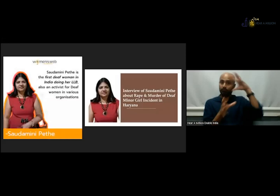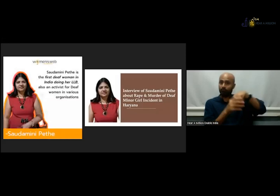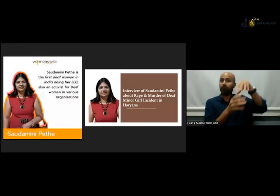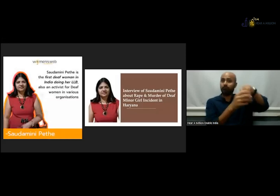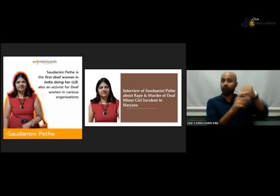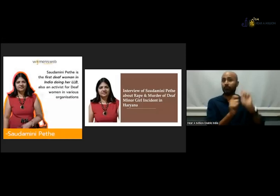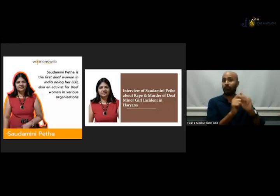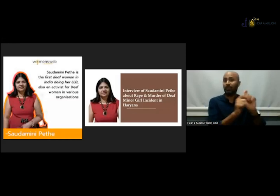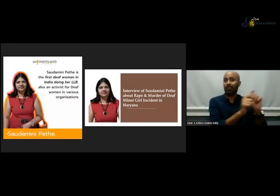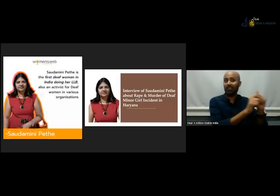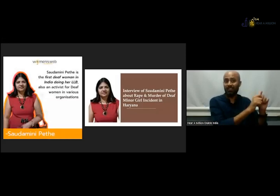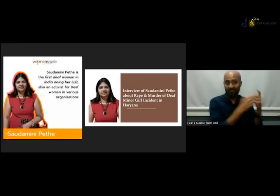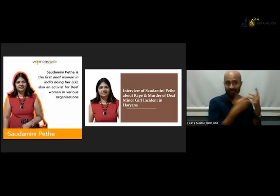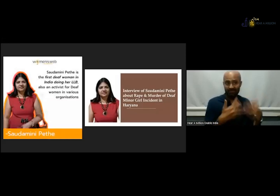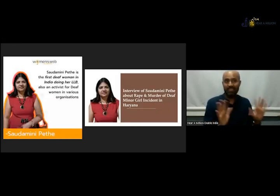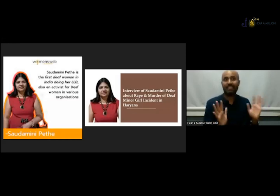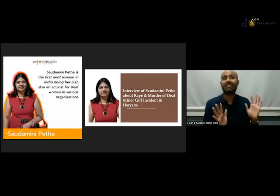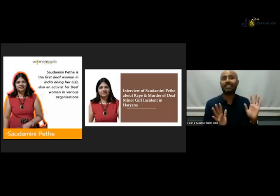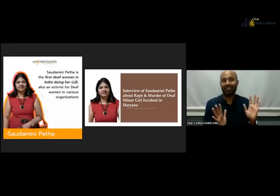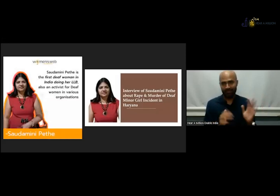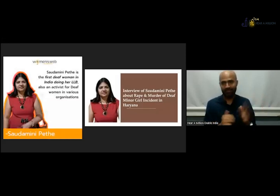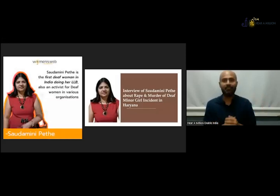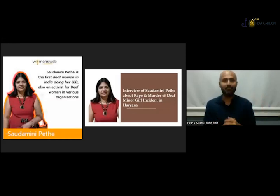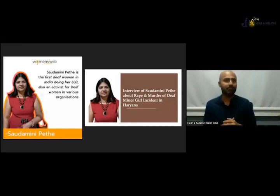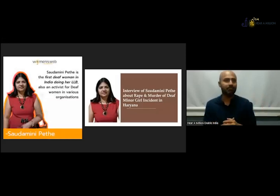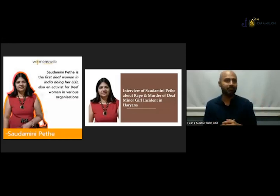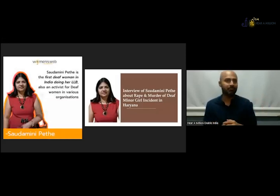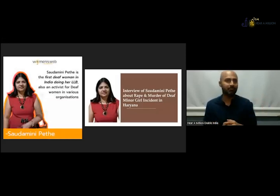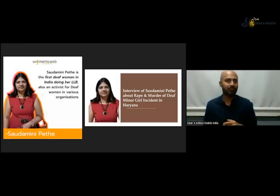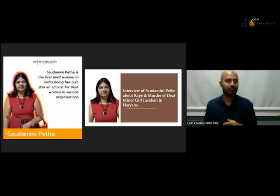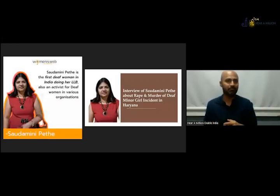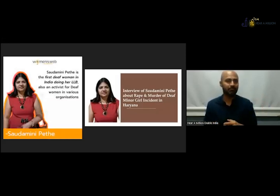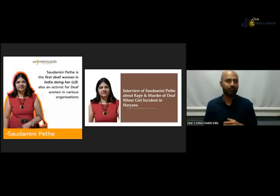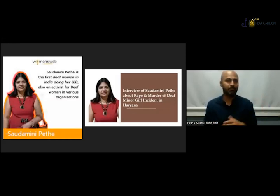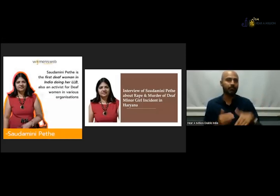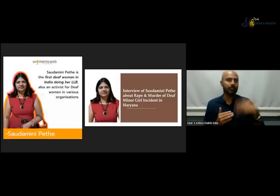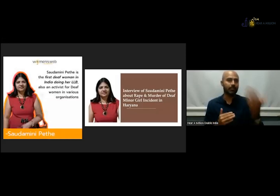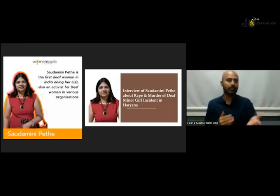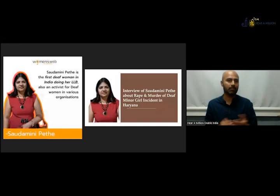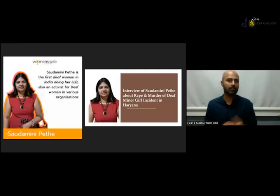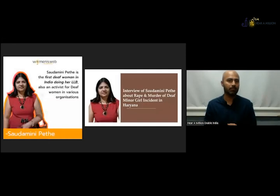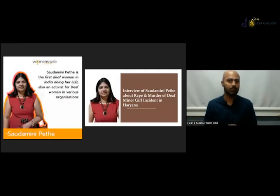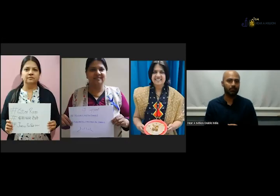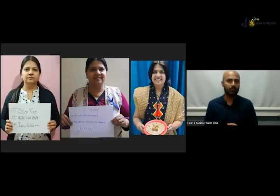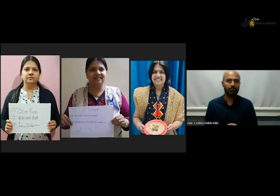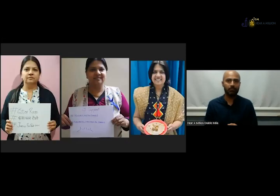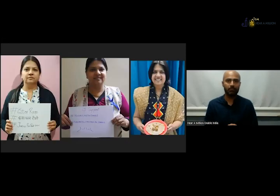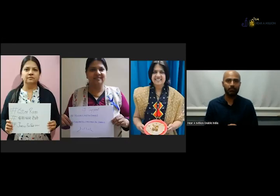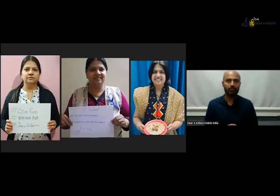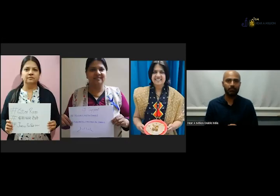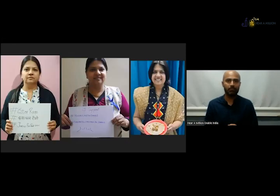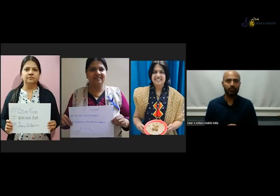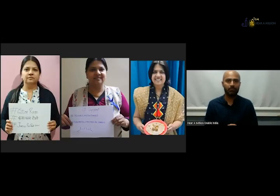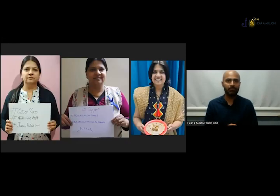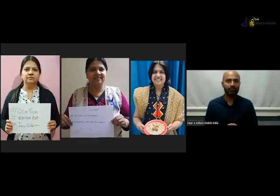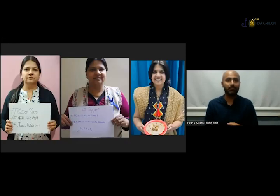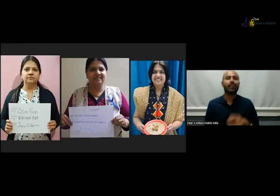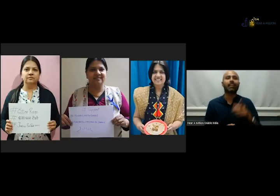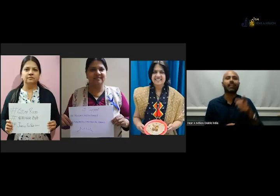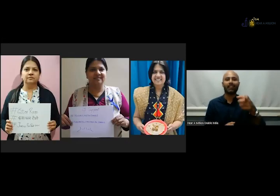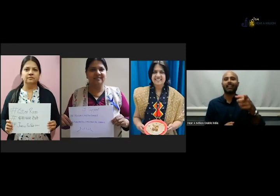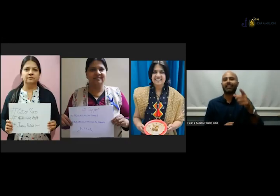murder of a deaf minor girl in Haryana, and she has been involved throughout in all of these